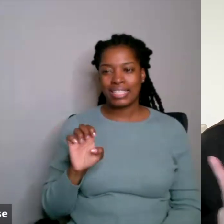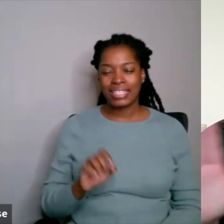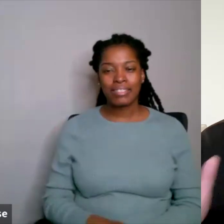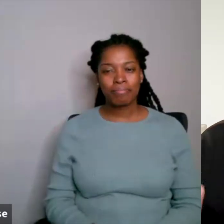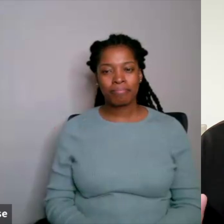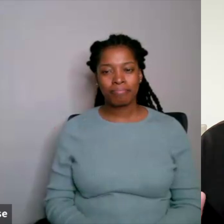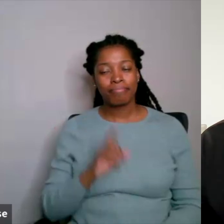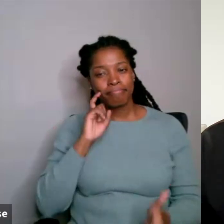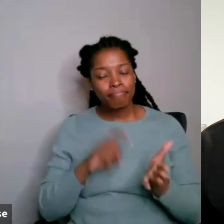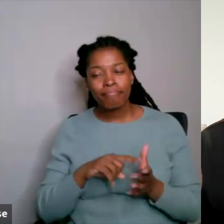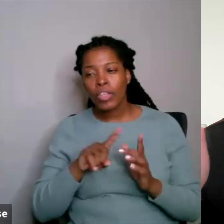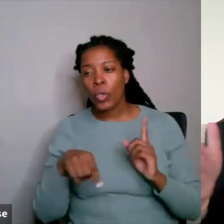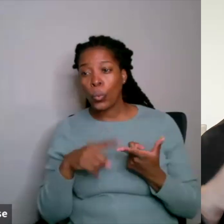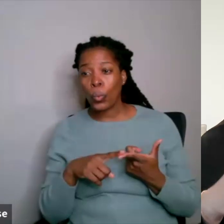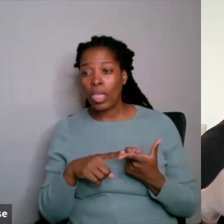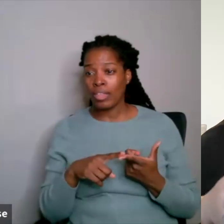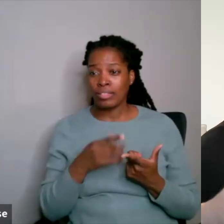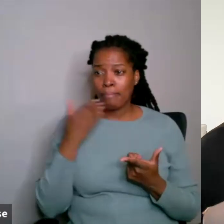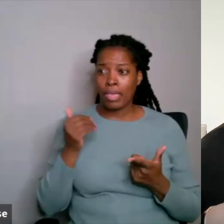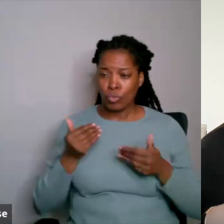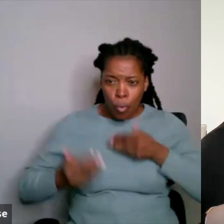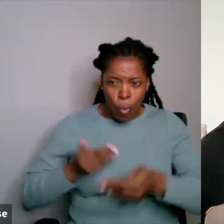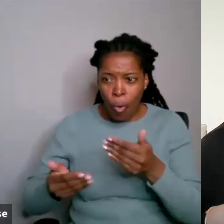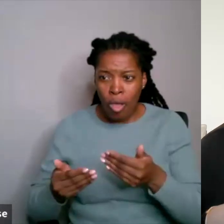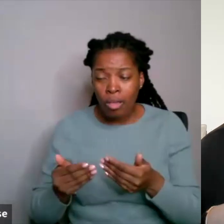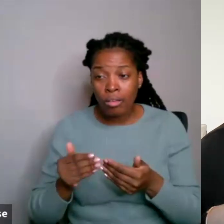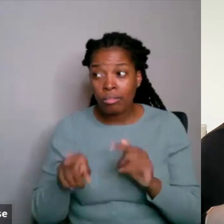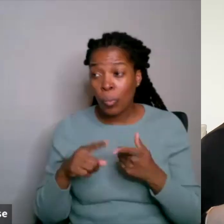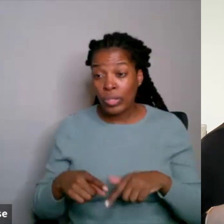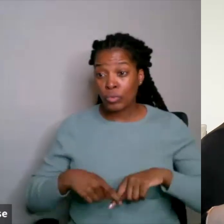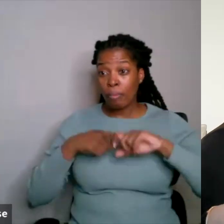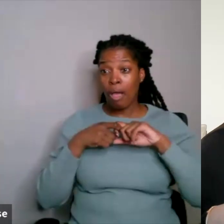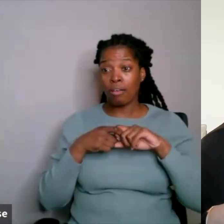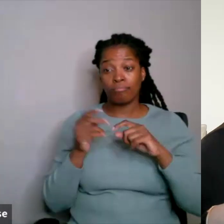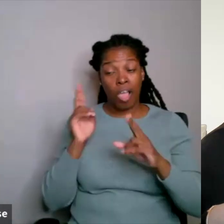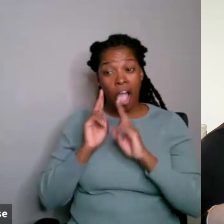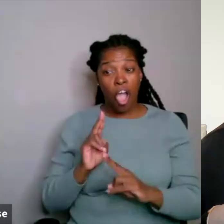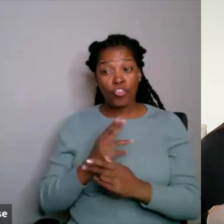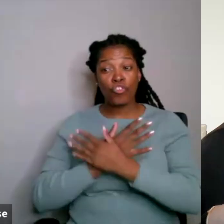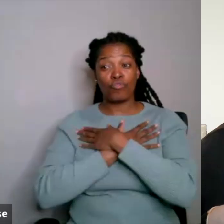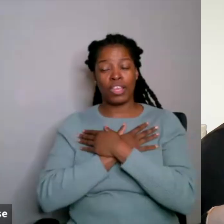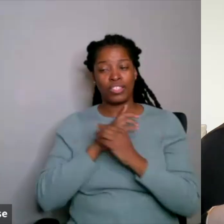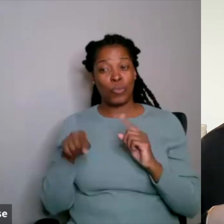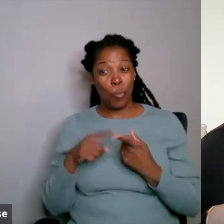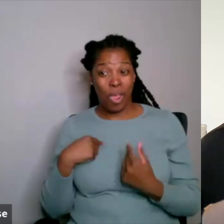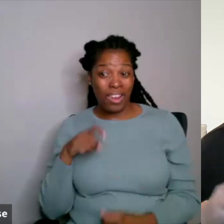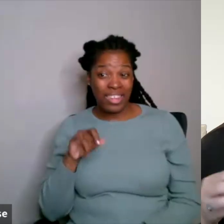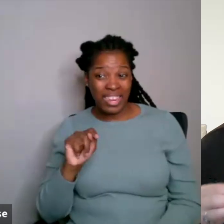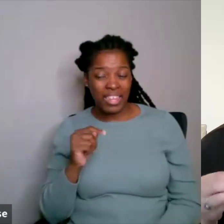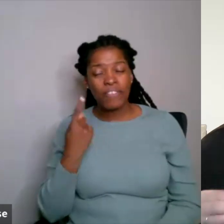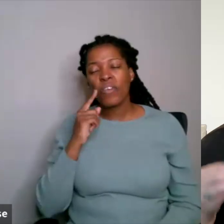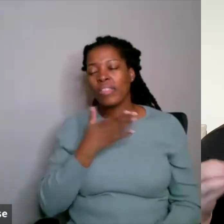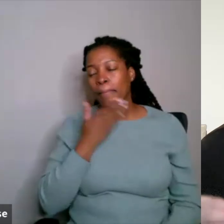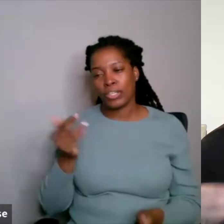when to push forward, when to pause. It looks like honoring rest when I need it for those best results.